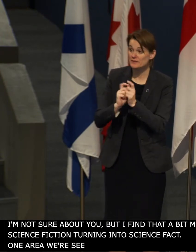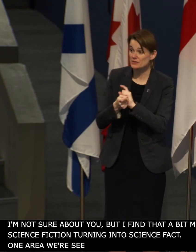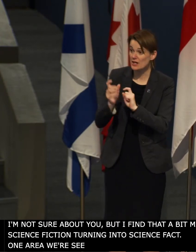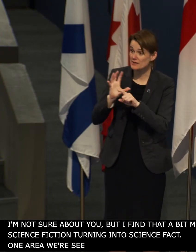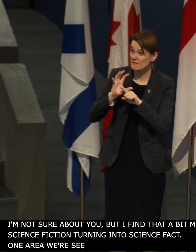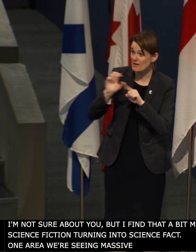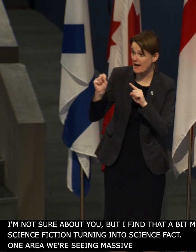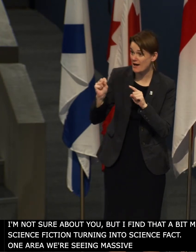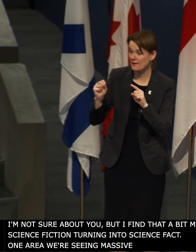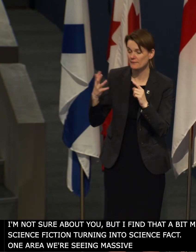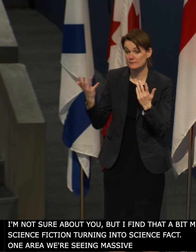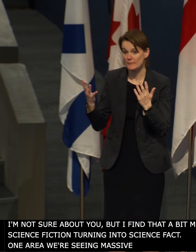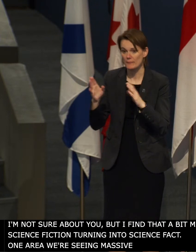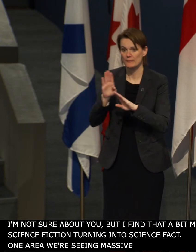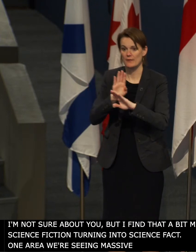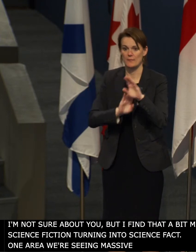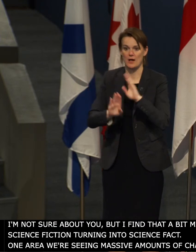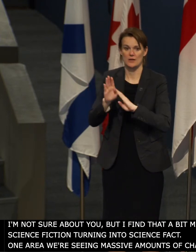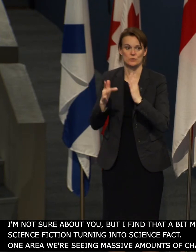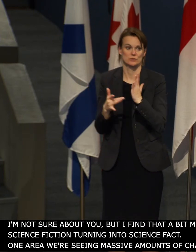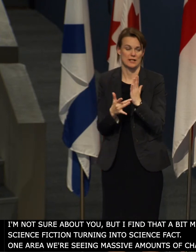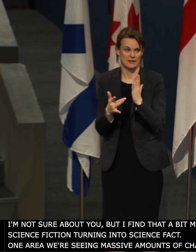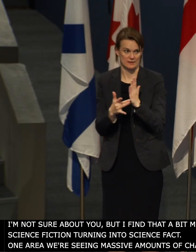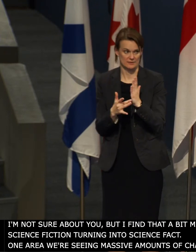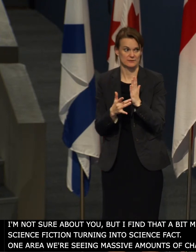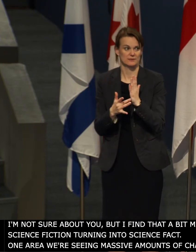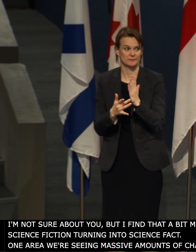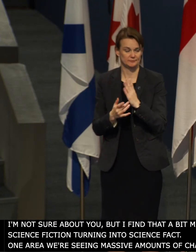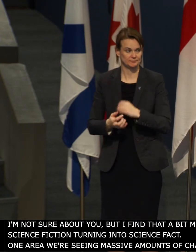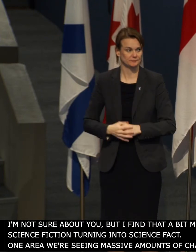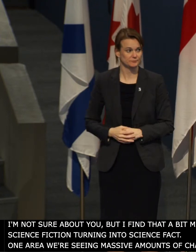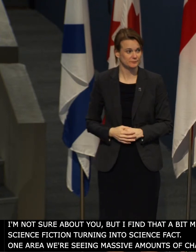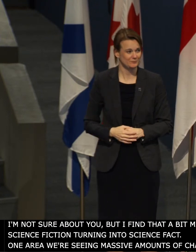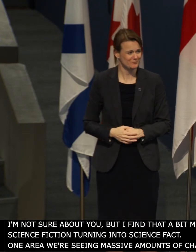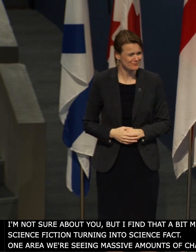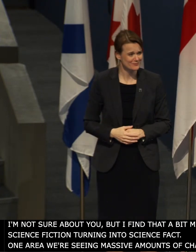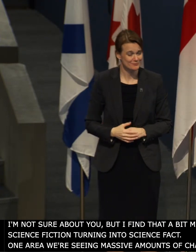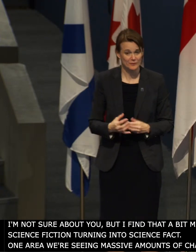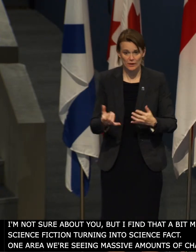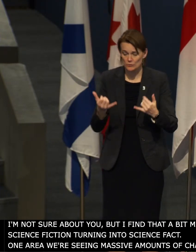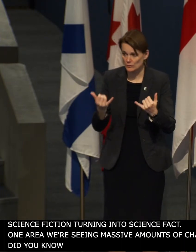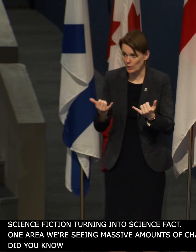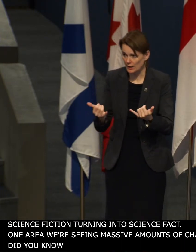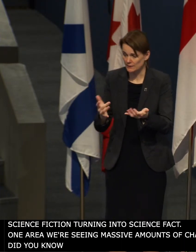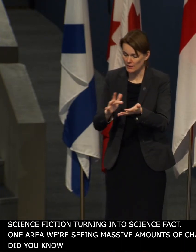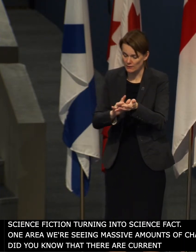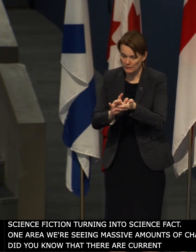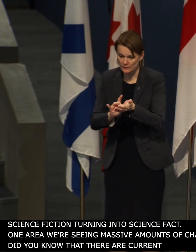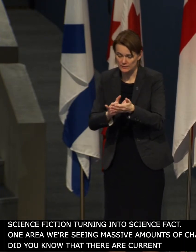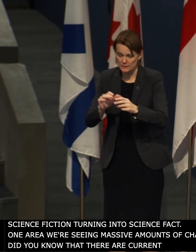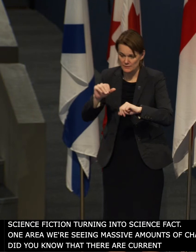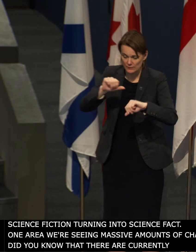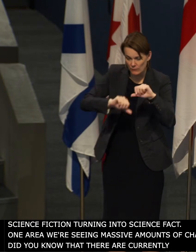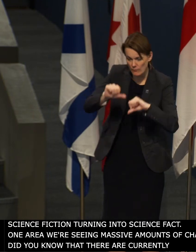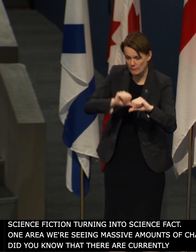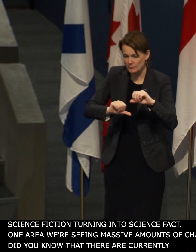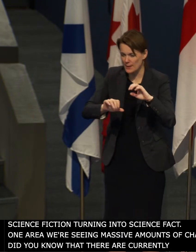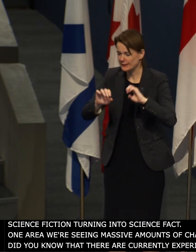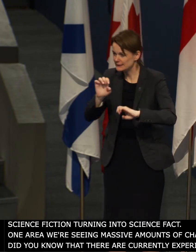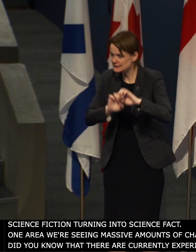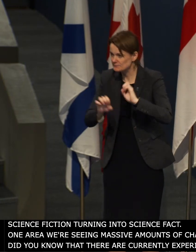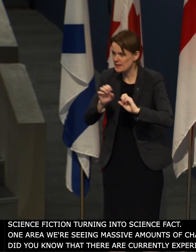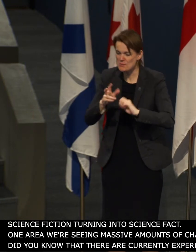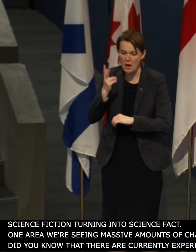change is in the area of biotechnology. Did you know that there are currently experimental drugs in